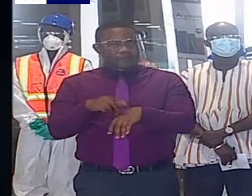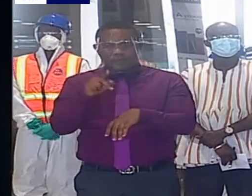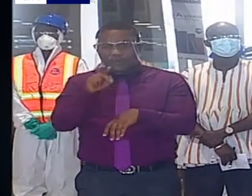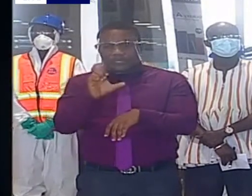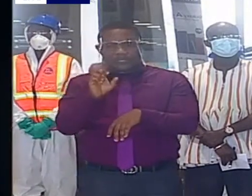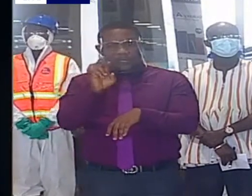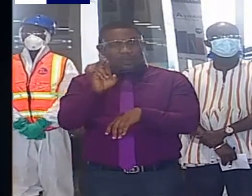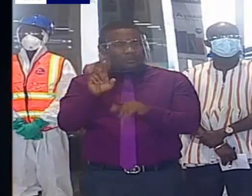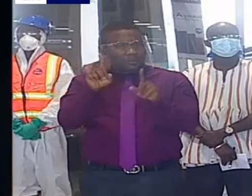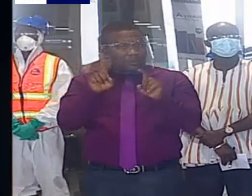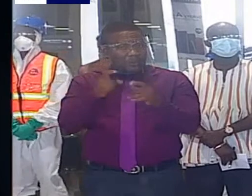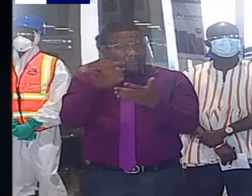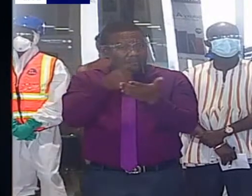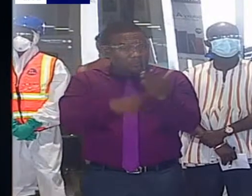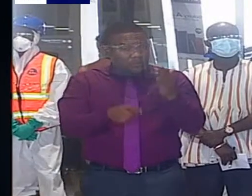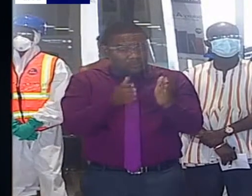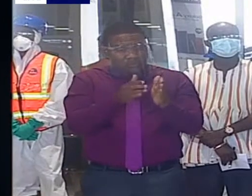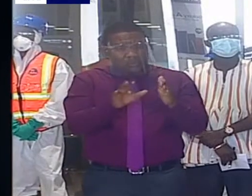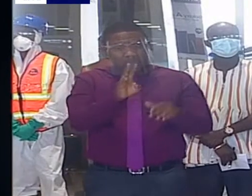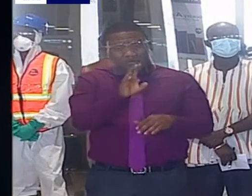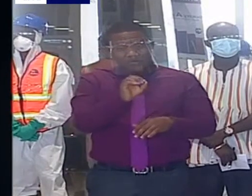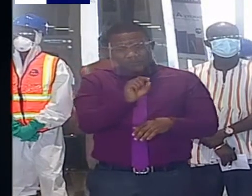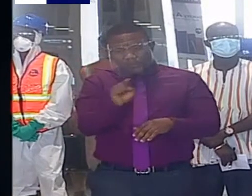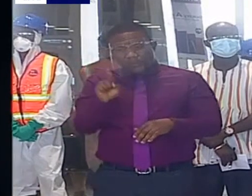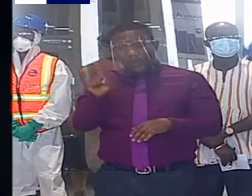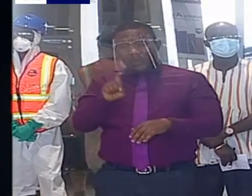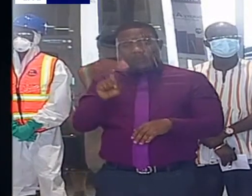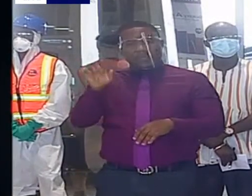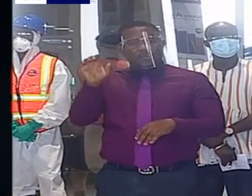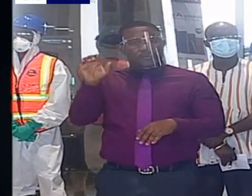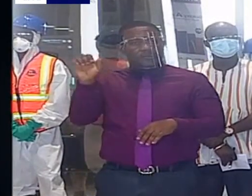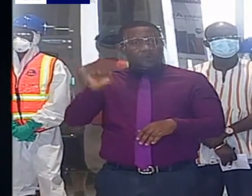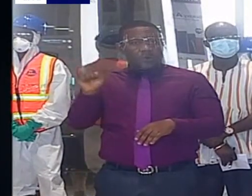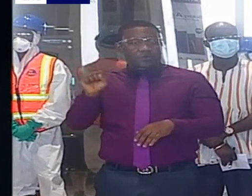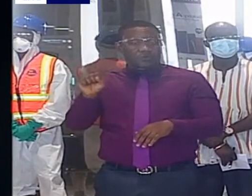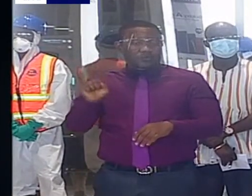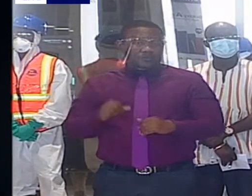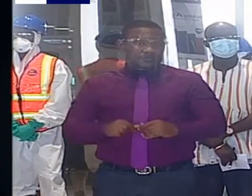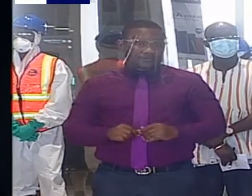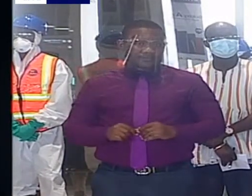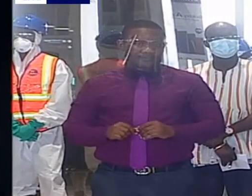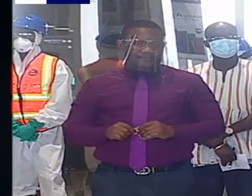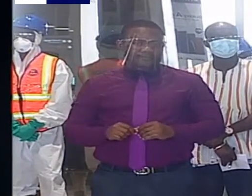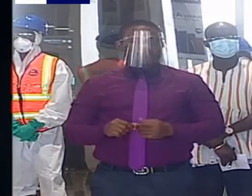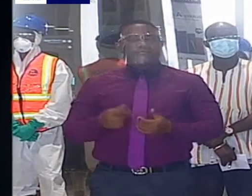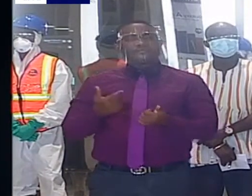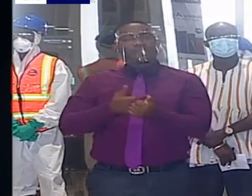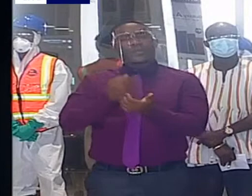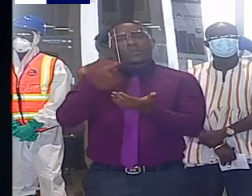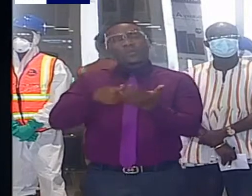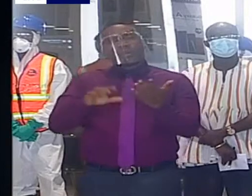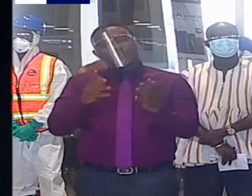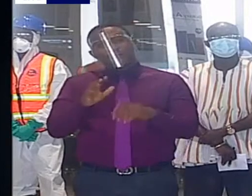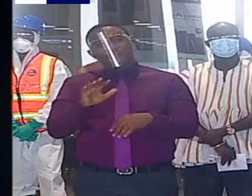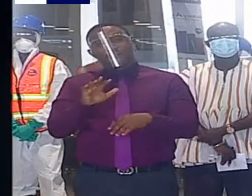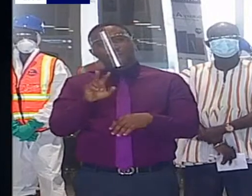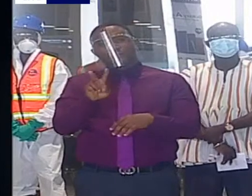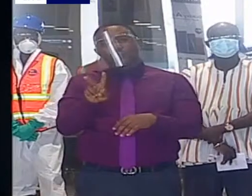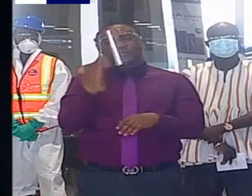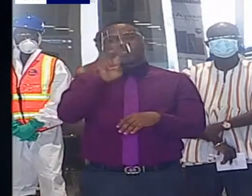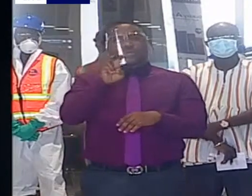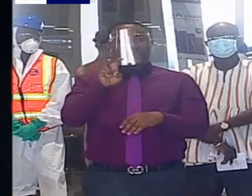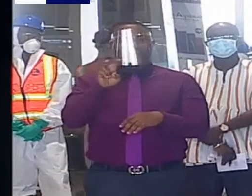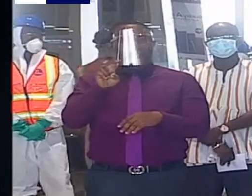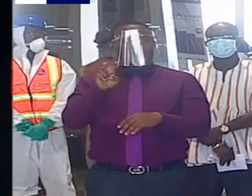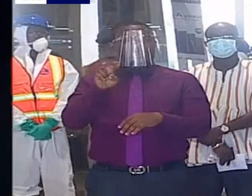test we did cost an average $70 to $100. So Ghana spent close to $200, one